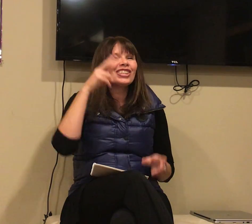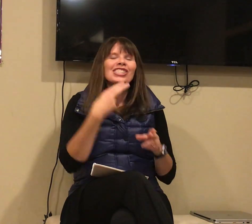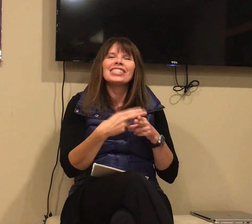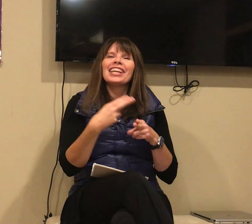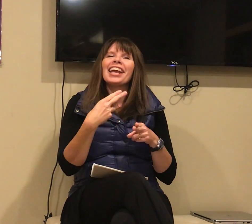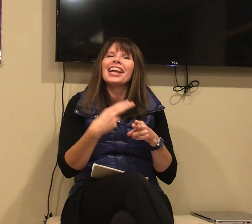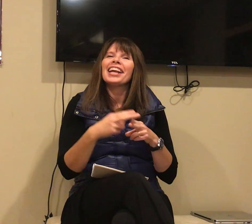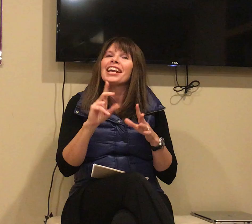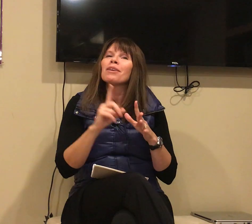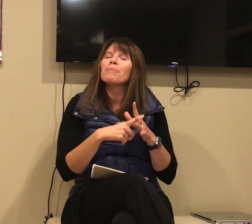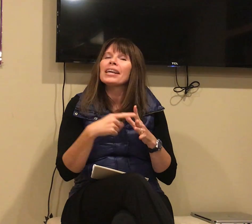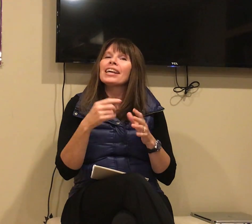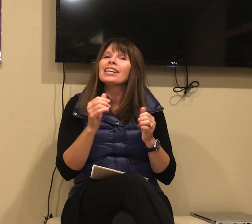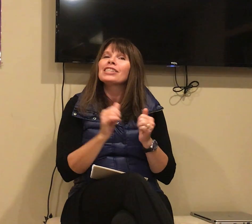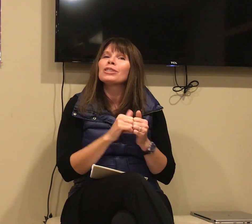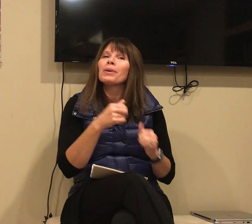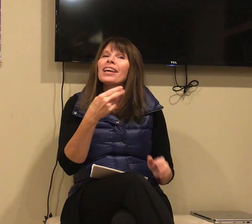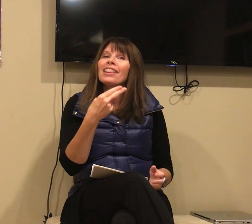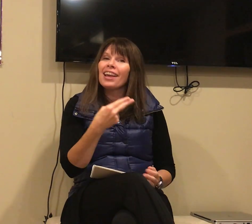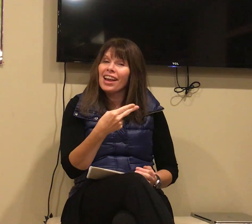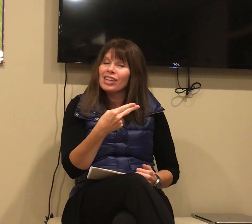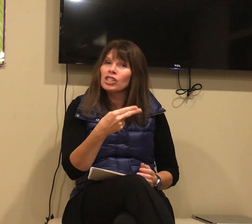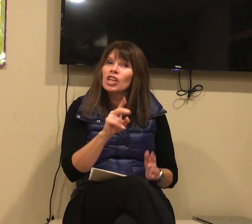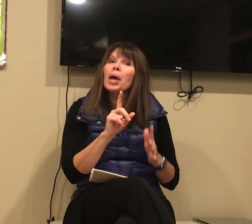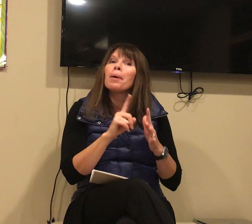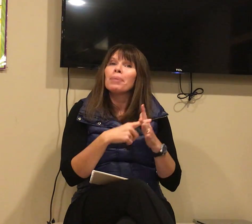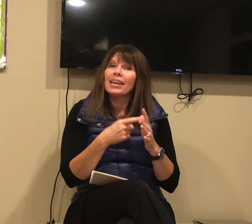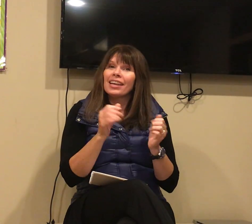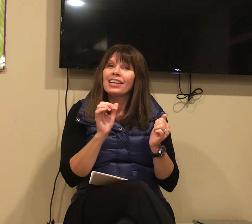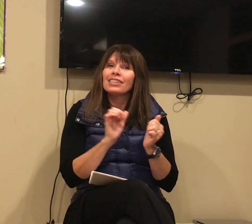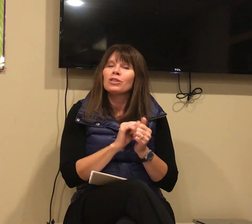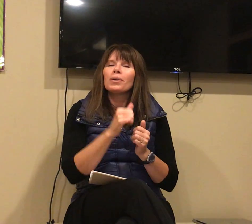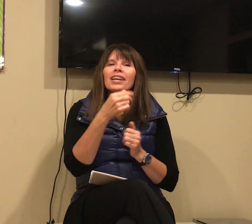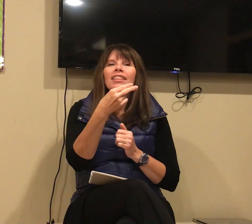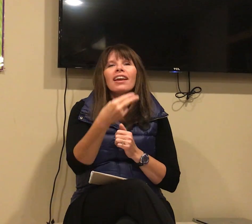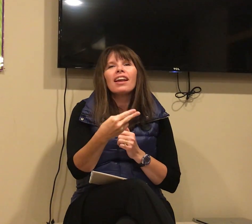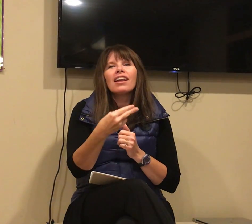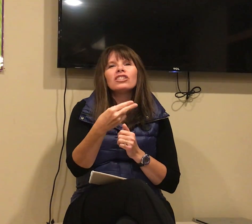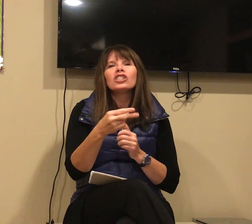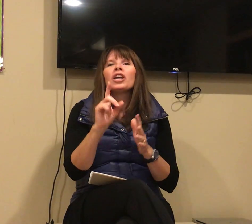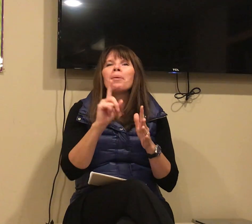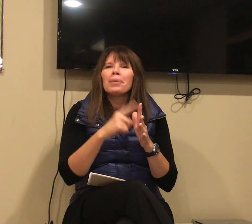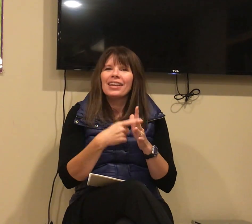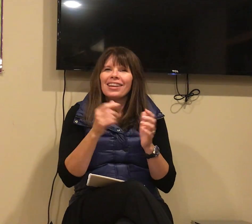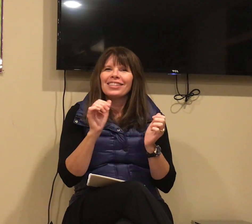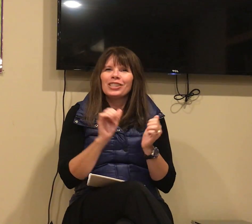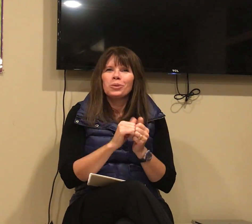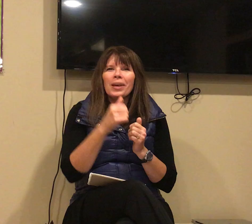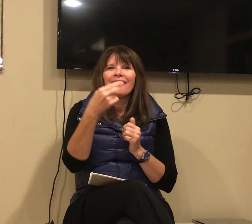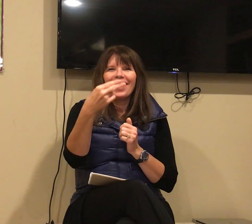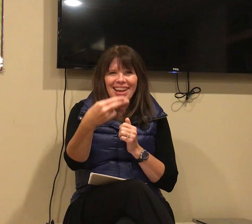Hunter's name begins with H, begins with H, begins with